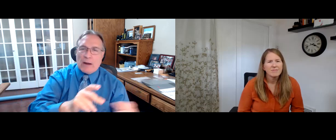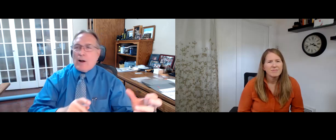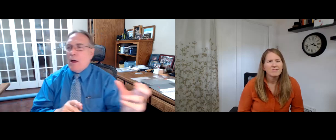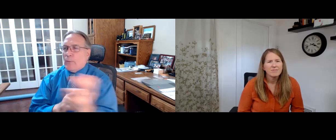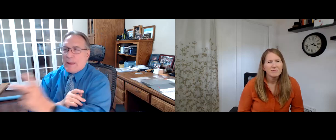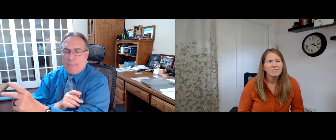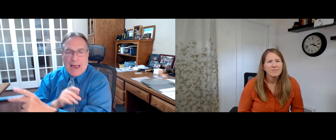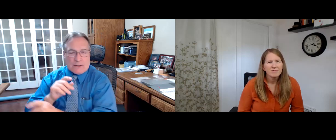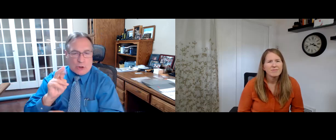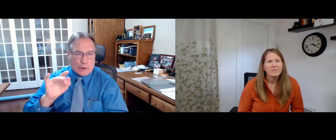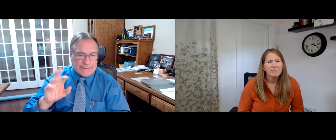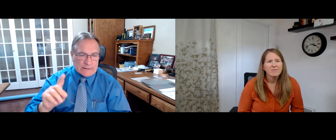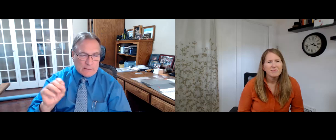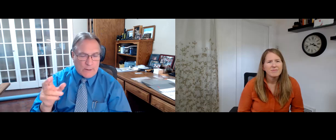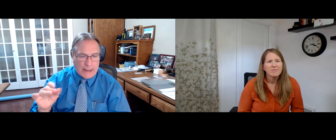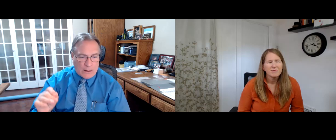there and all the way back to Kirtland, Ohio.